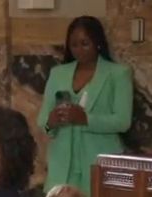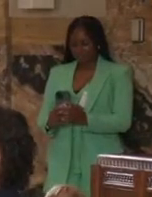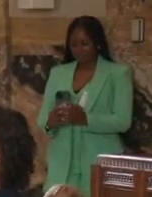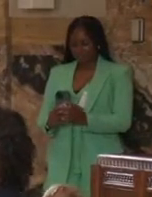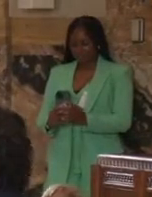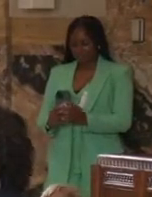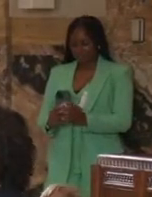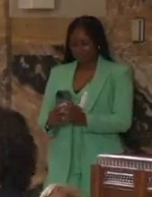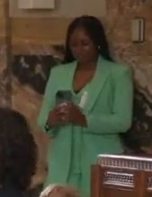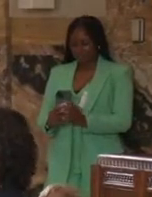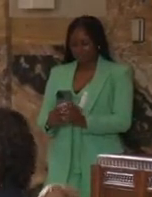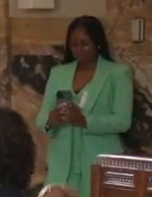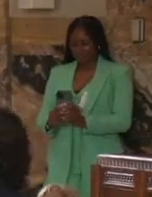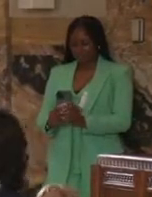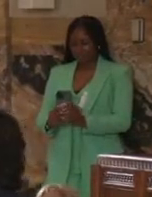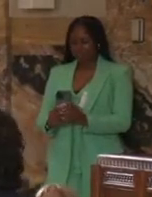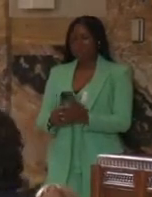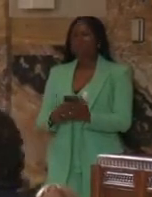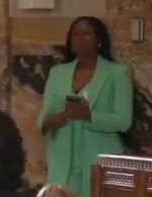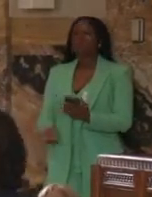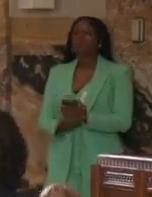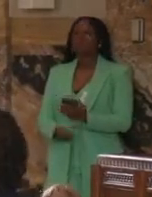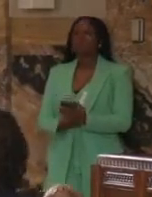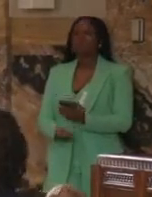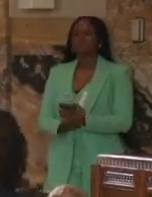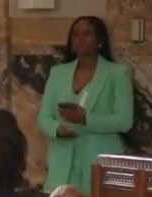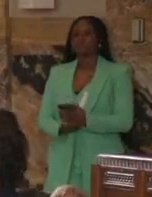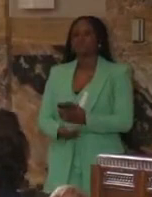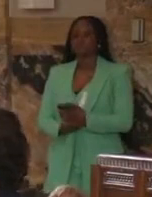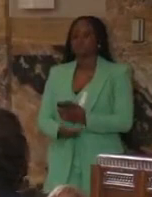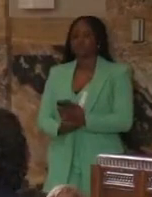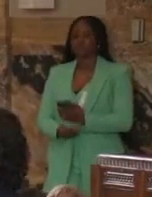Donna. You're not only my biggest supporter,